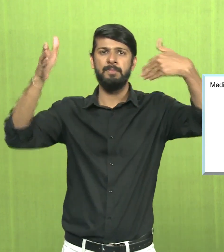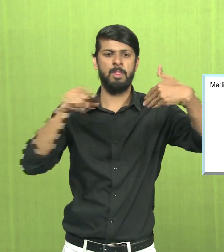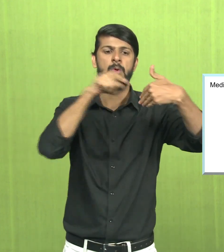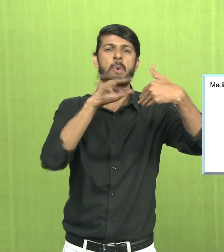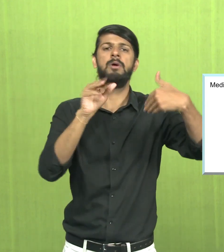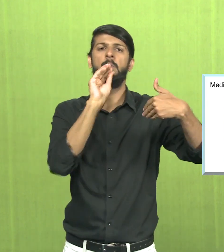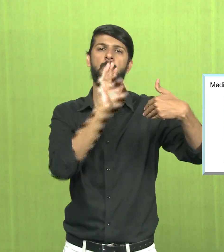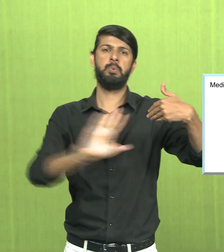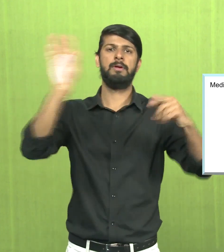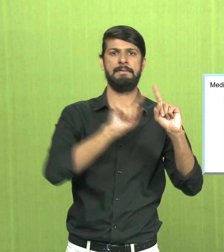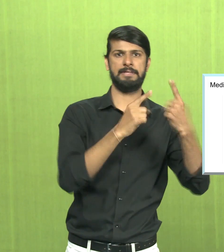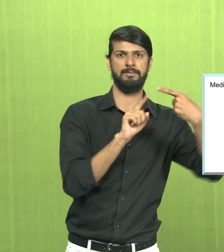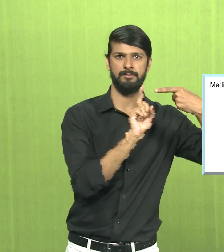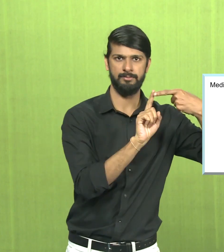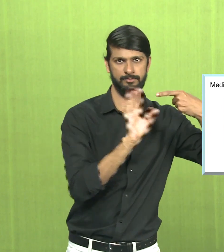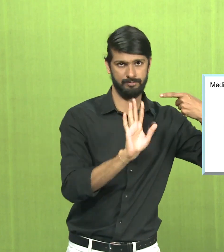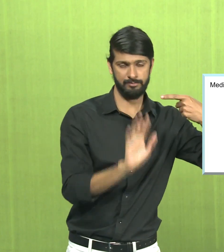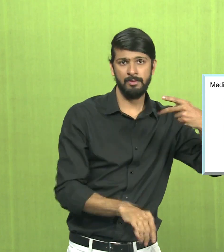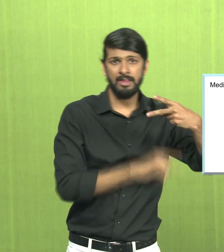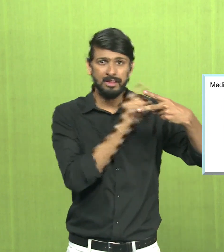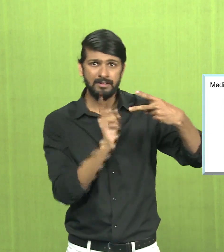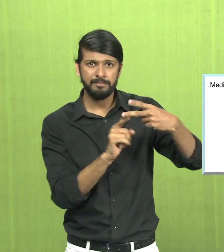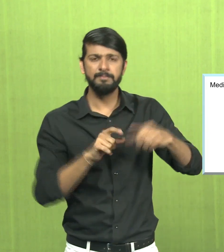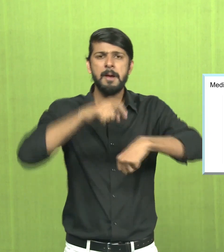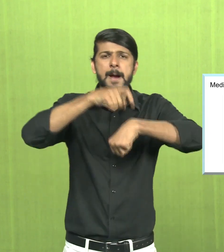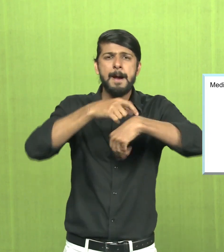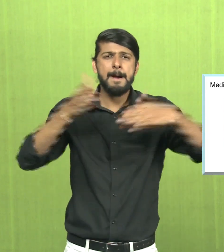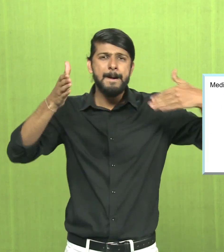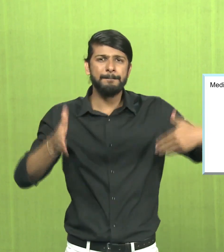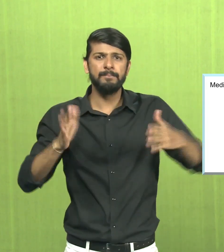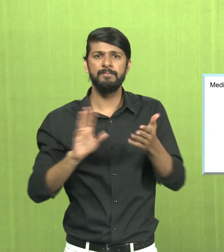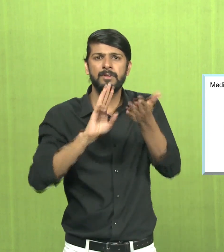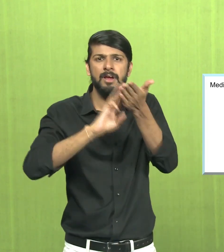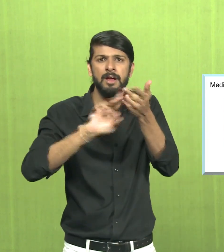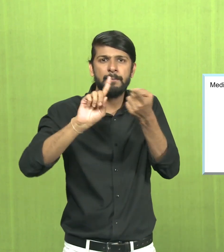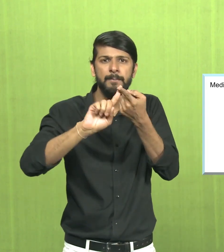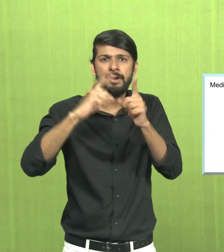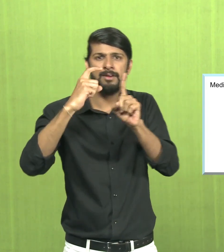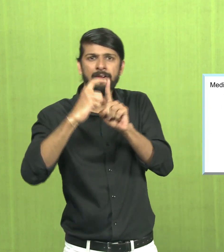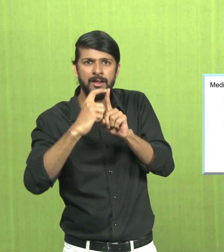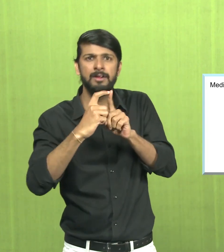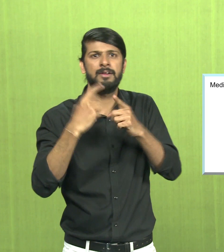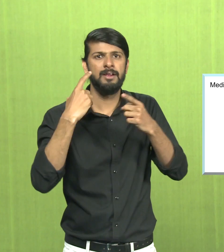So, this was the ancient period. Then is the medieval